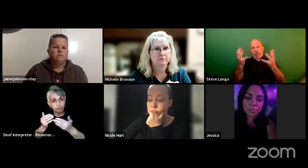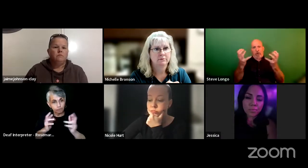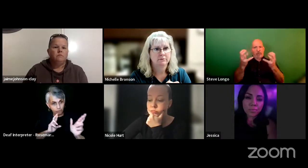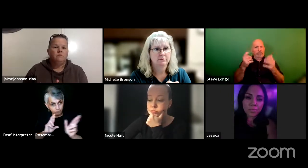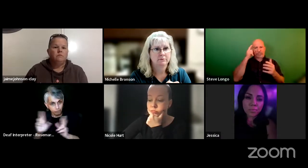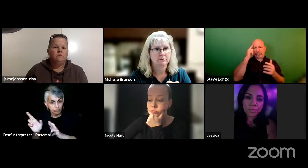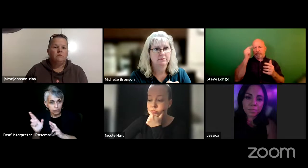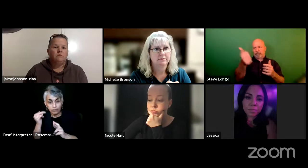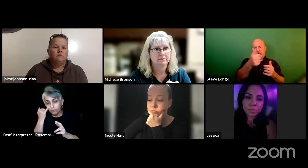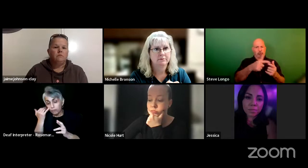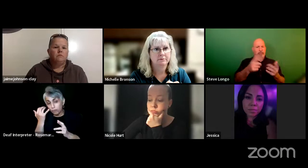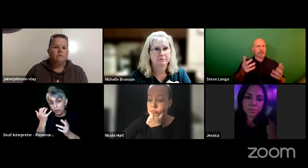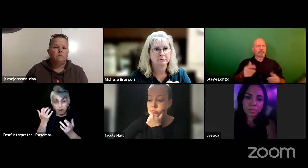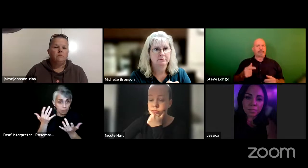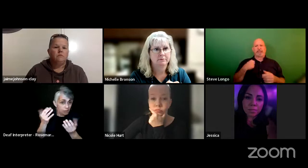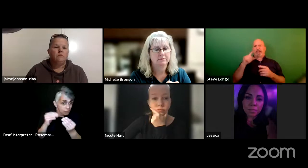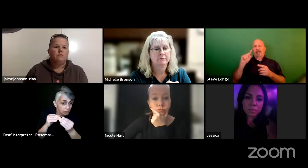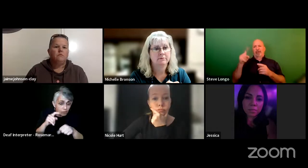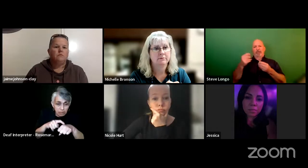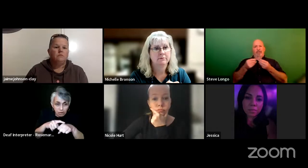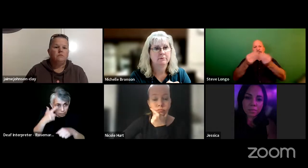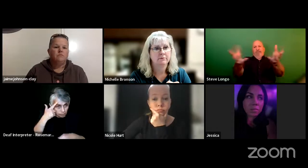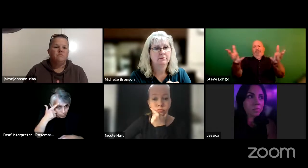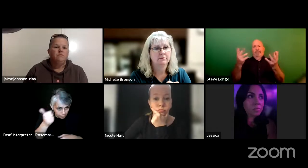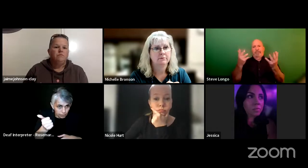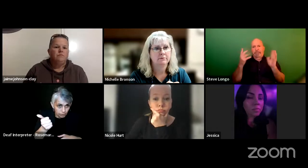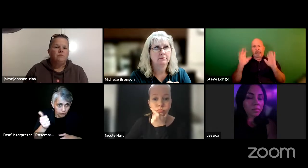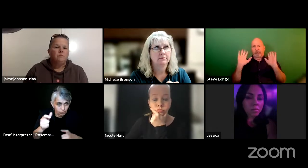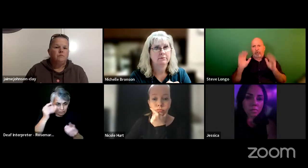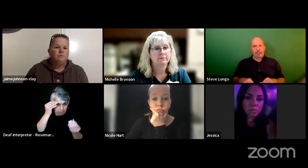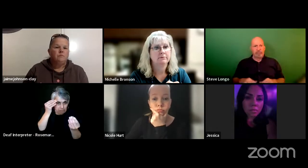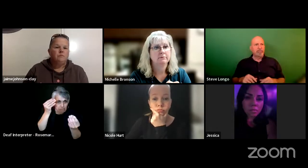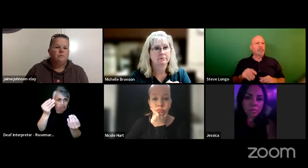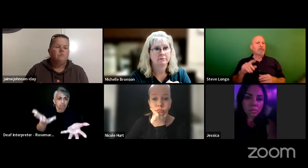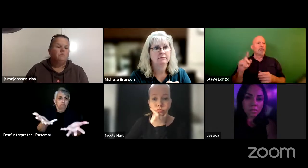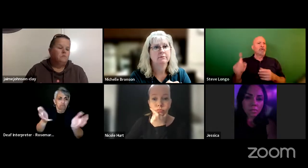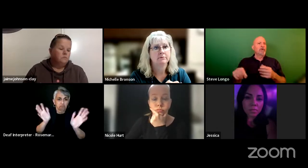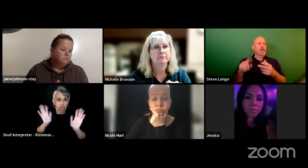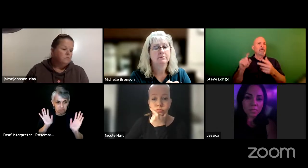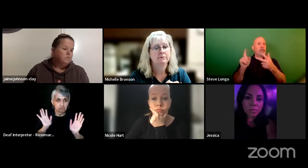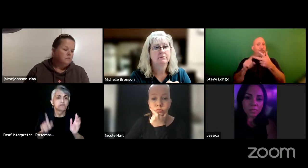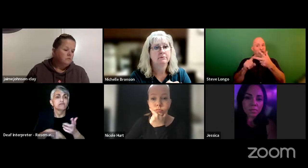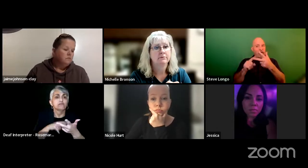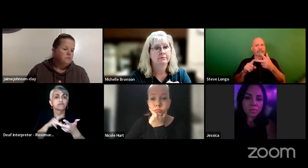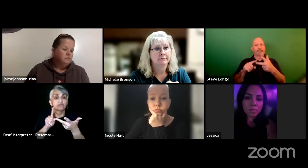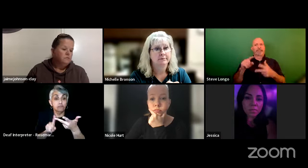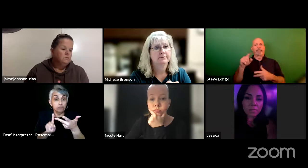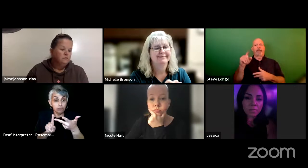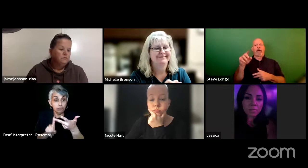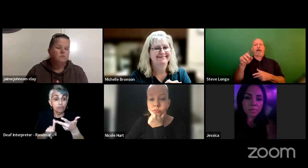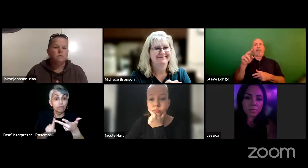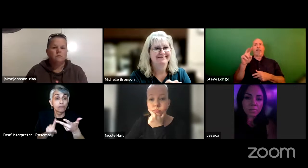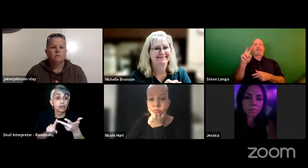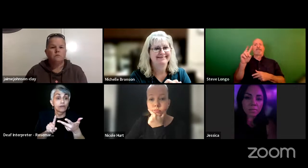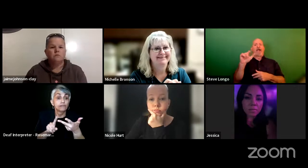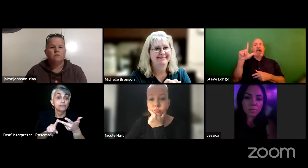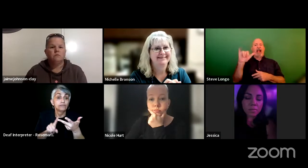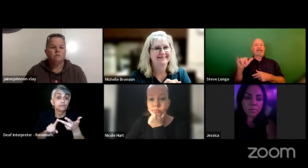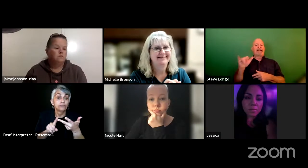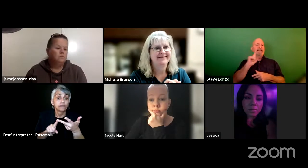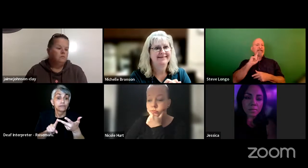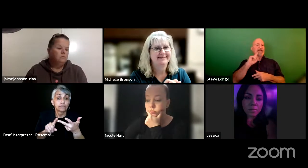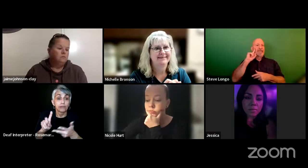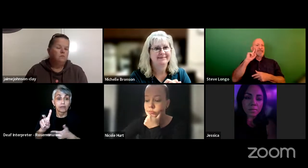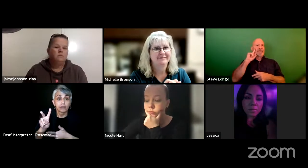and procedures, and that would allow me to do a little more work on the cleanup of that. The third item